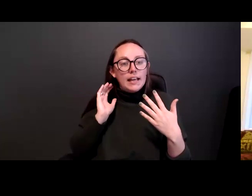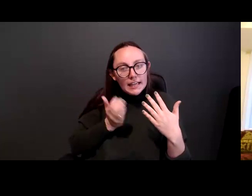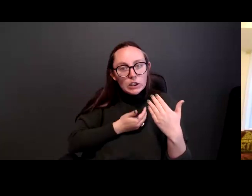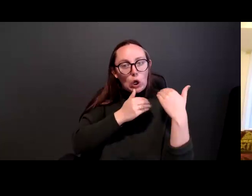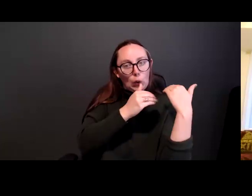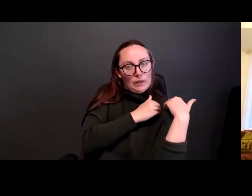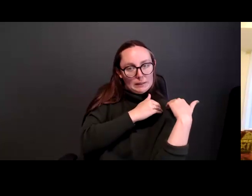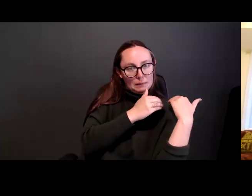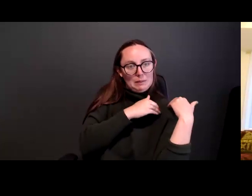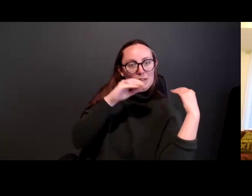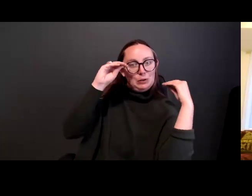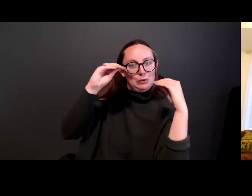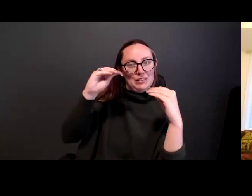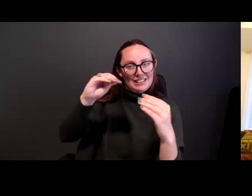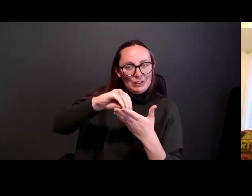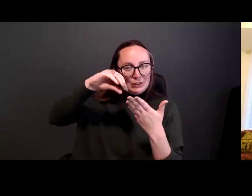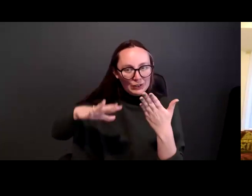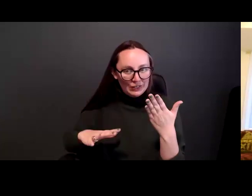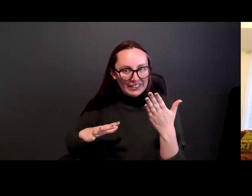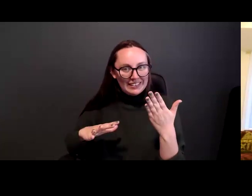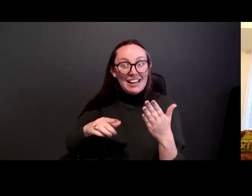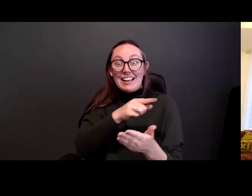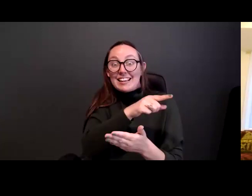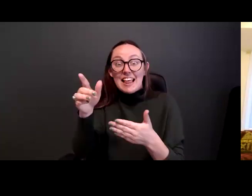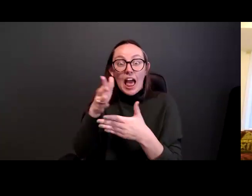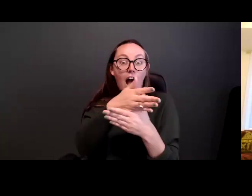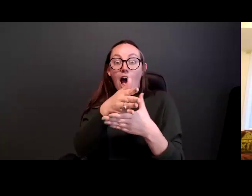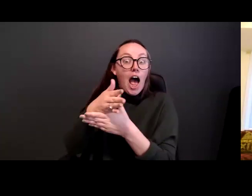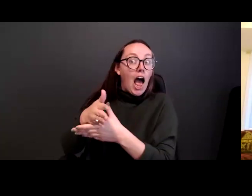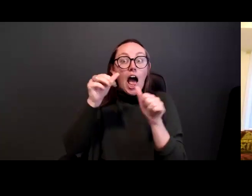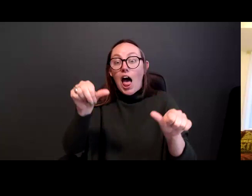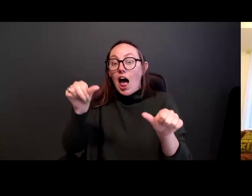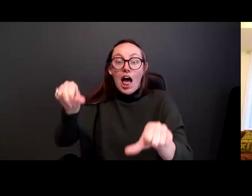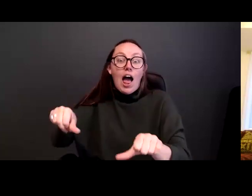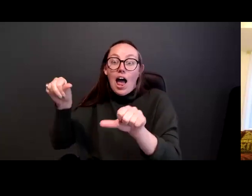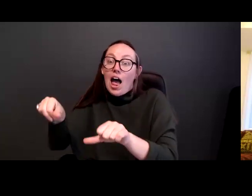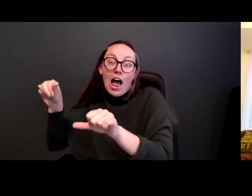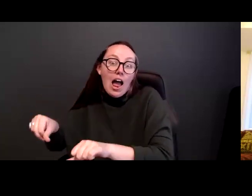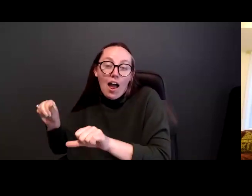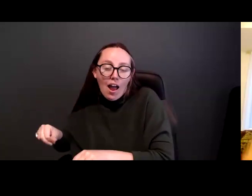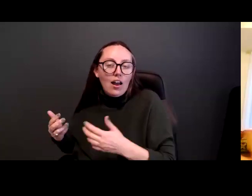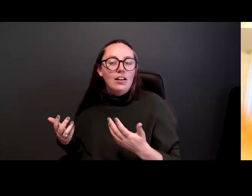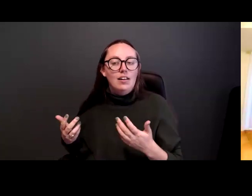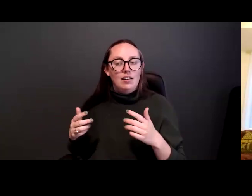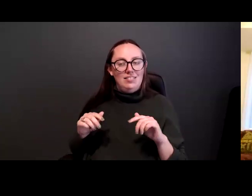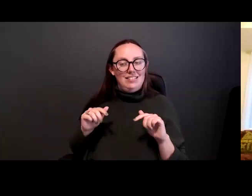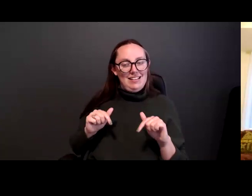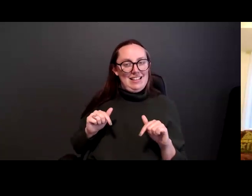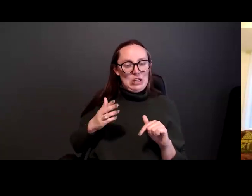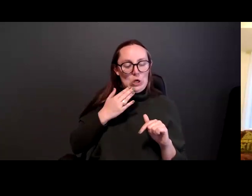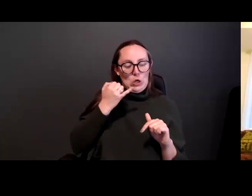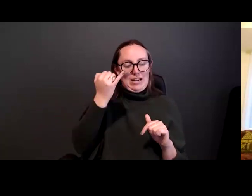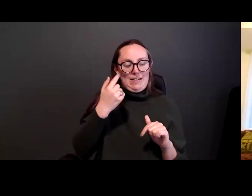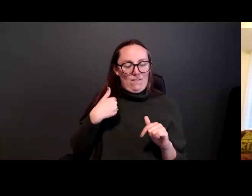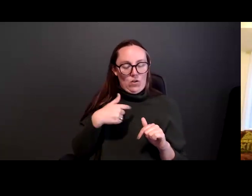as well, because they're sharing things in their own time, and this is a great practice for them to think about. You know, we're just sharing things left and right,